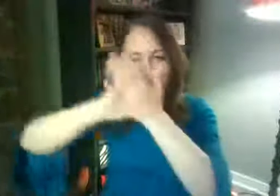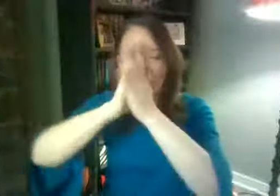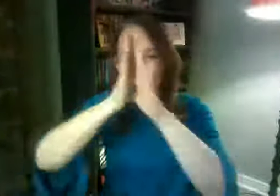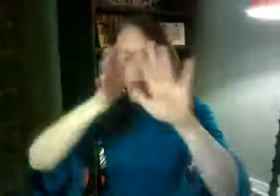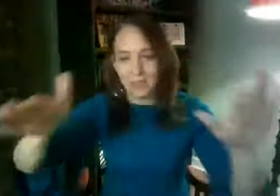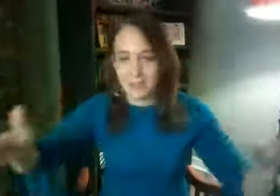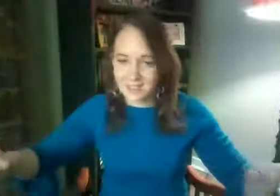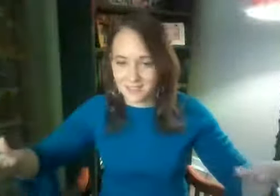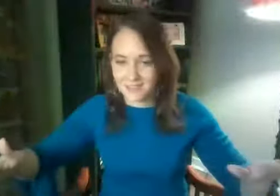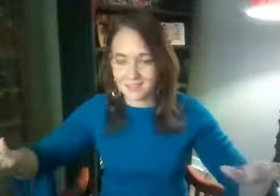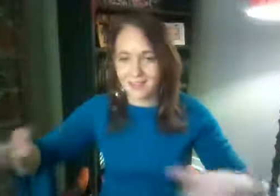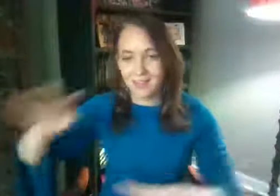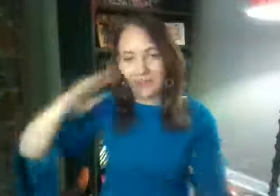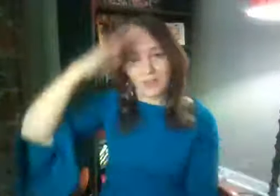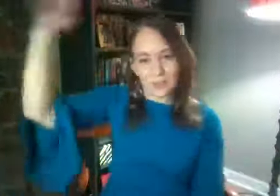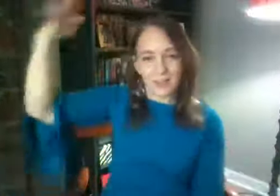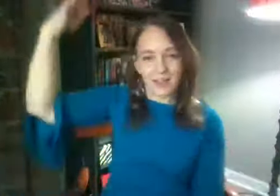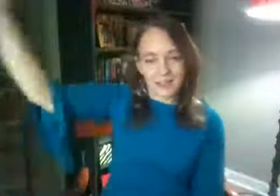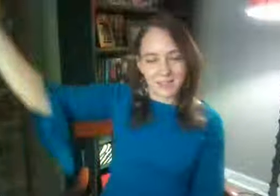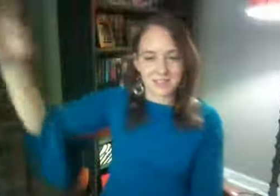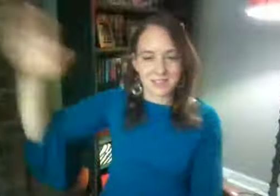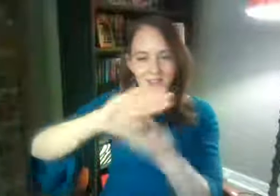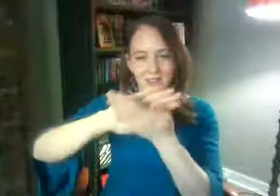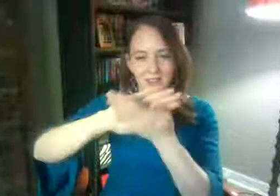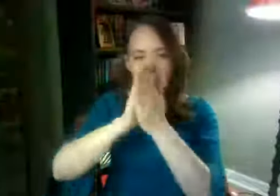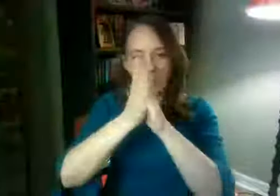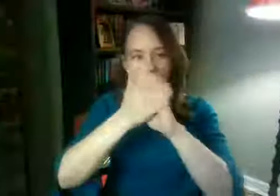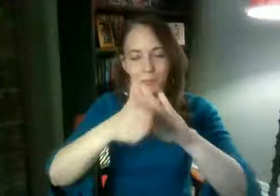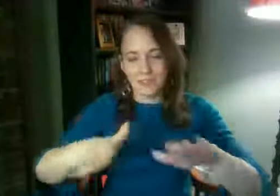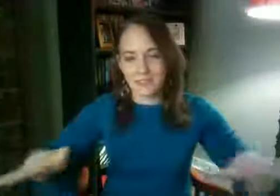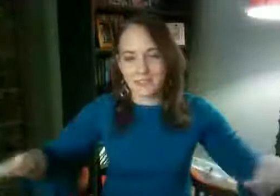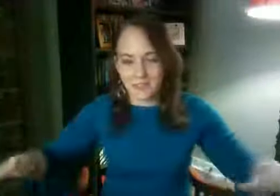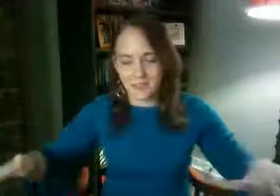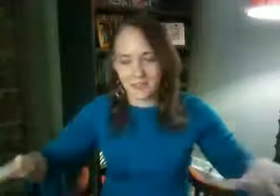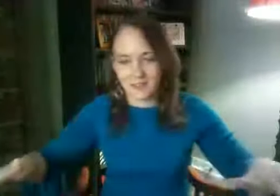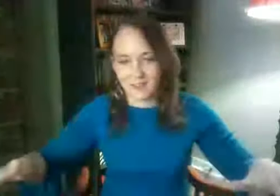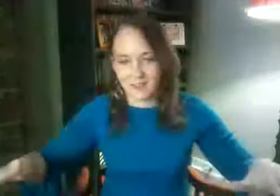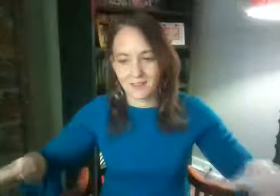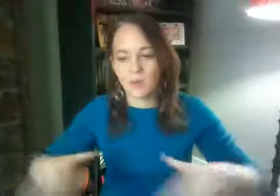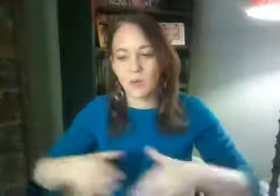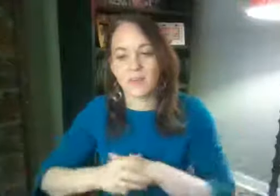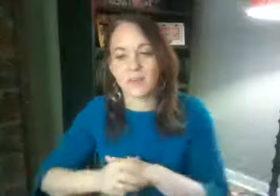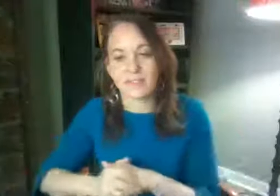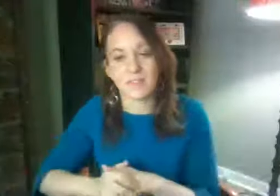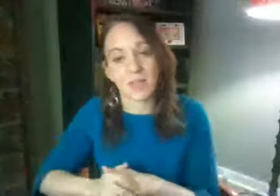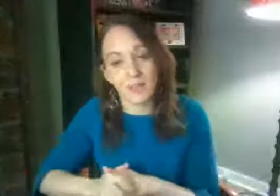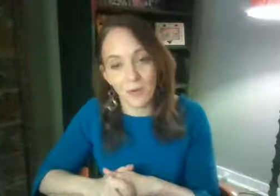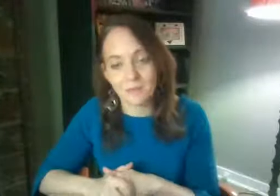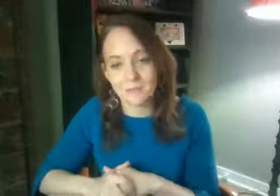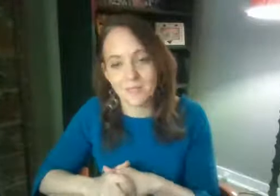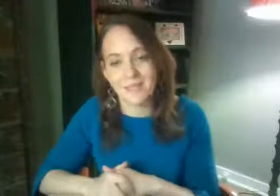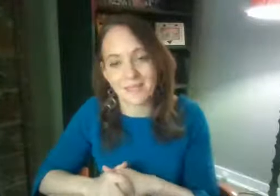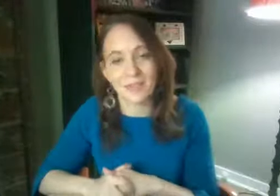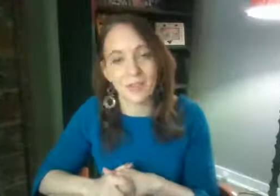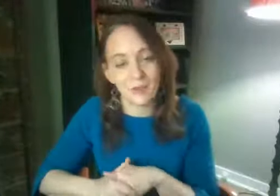creates peace, creates peace. Yaseh shalom, yaseh